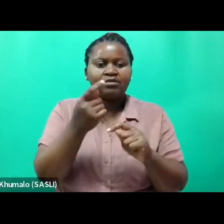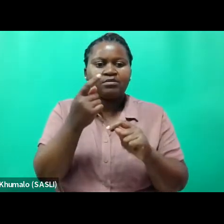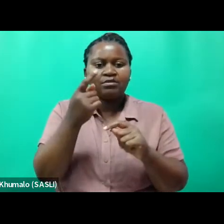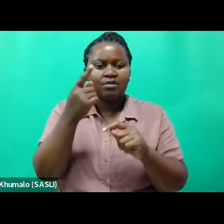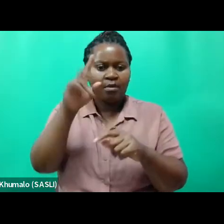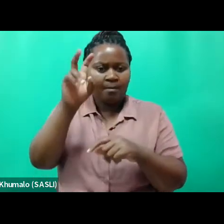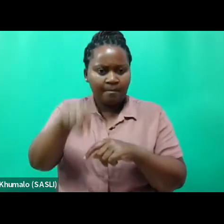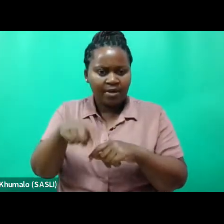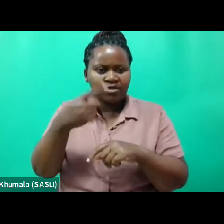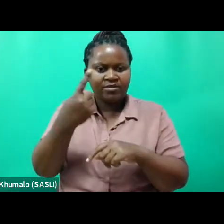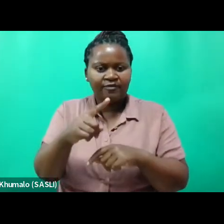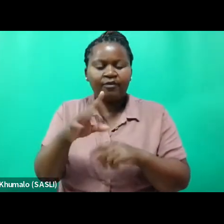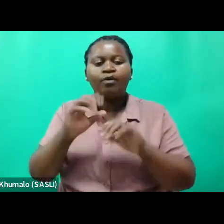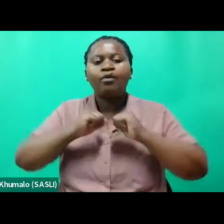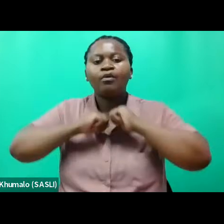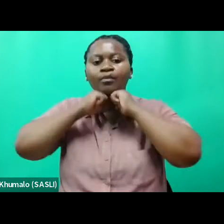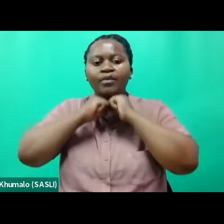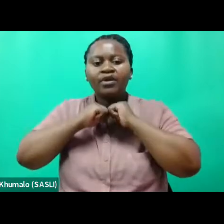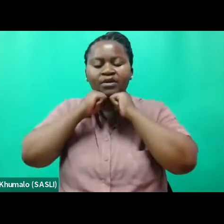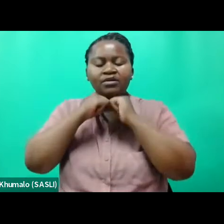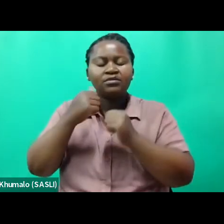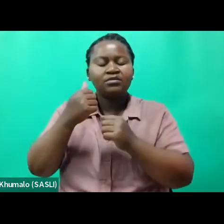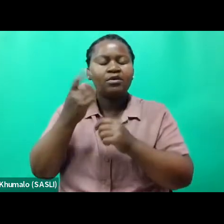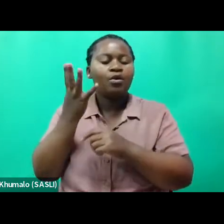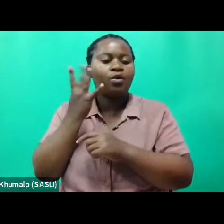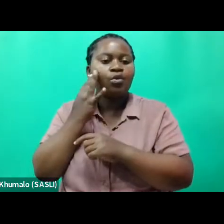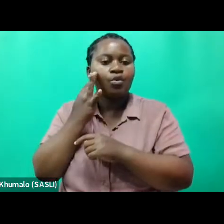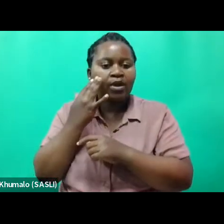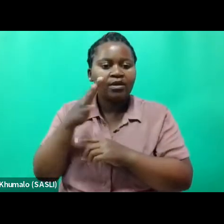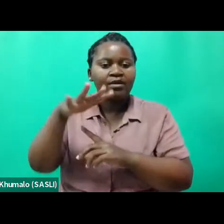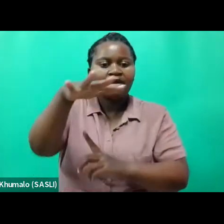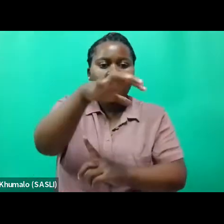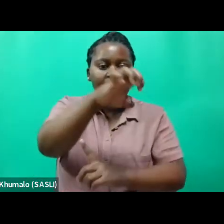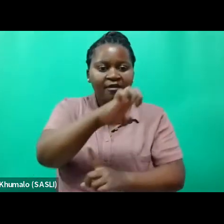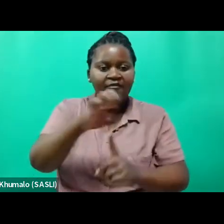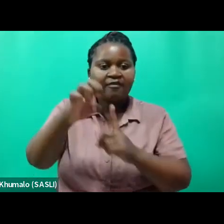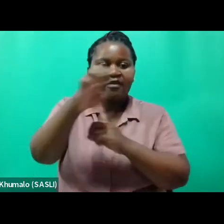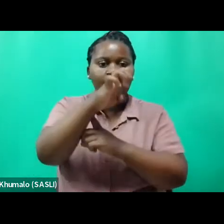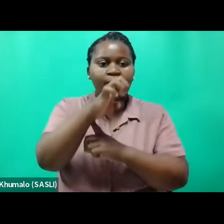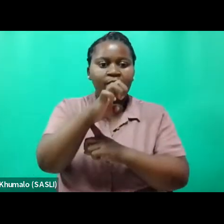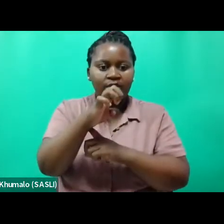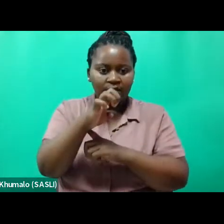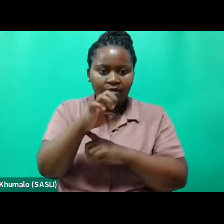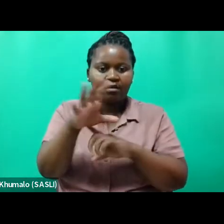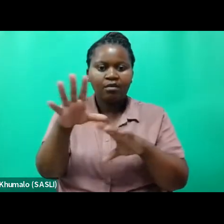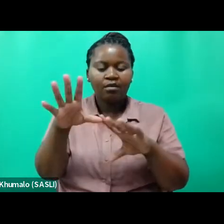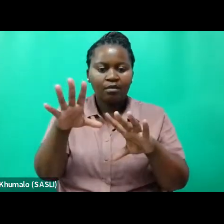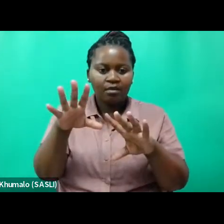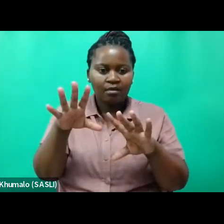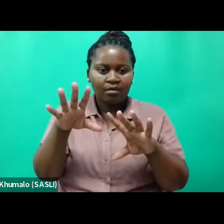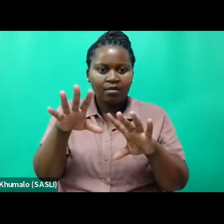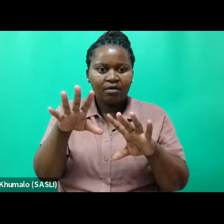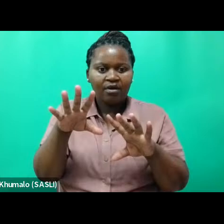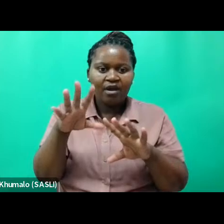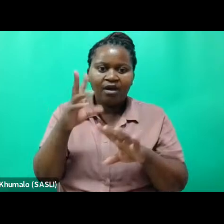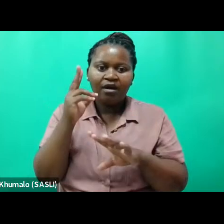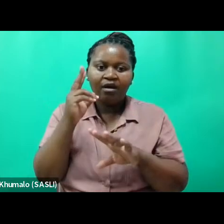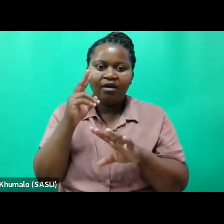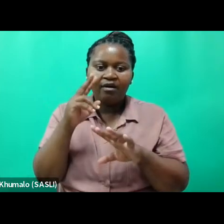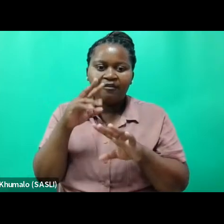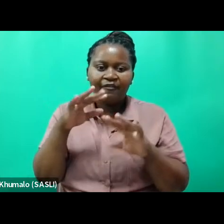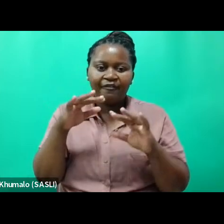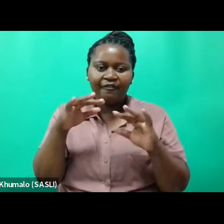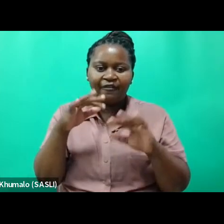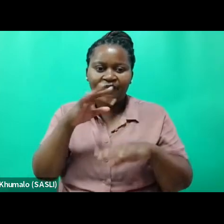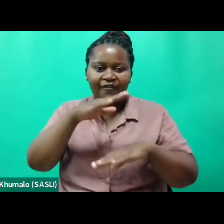that they couldn't ferry you about when the environment just wasn't accommodating. All right. Okay. I'd also